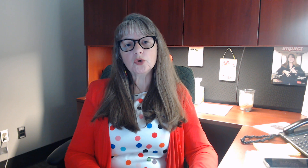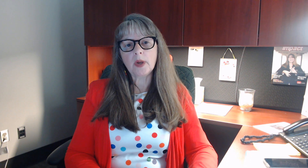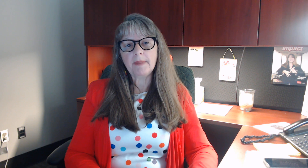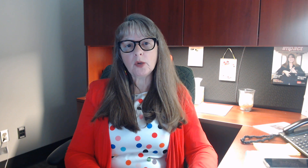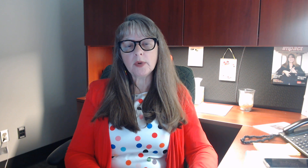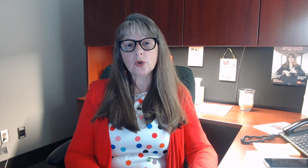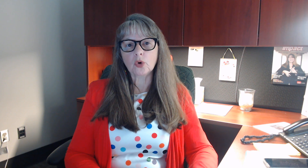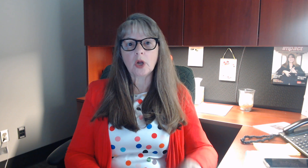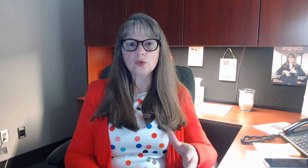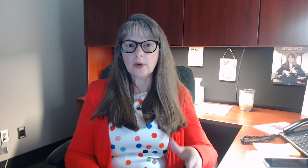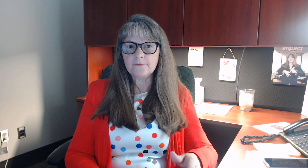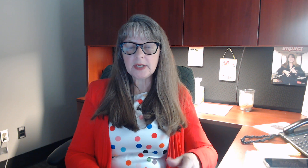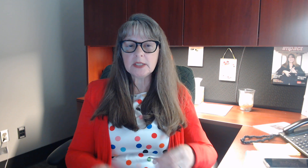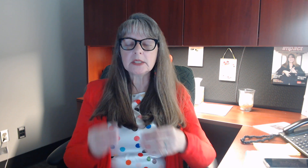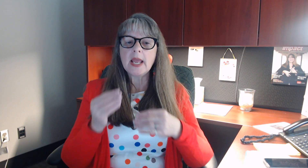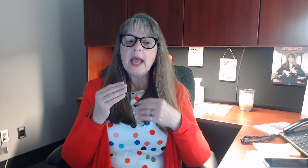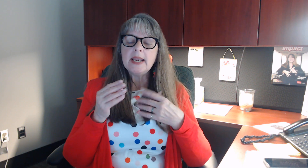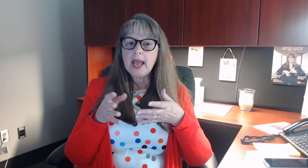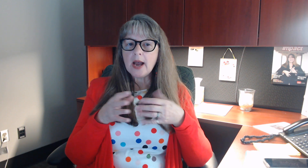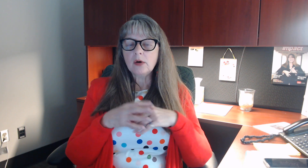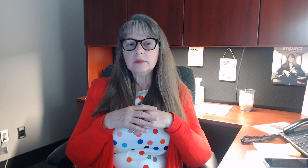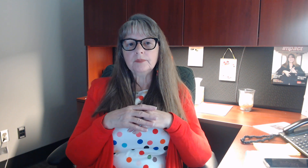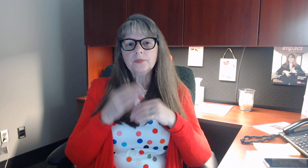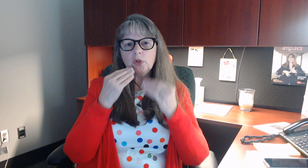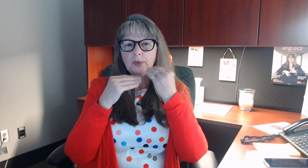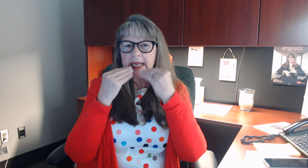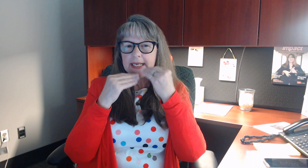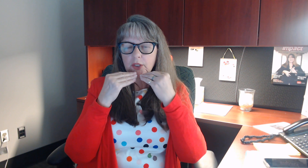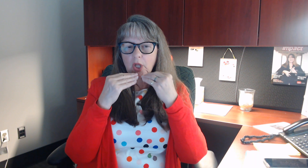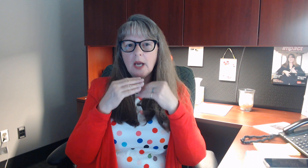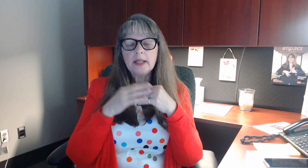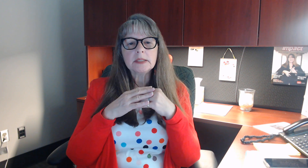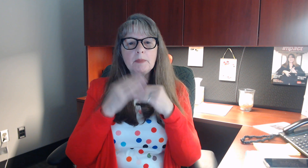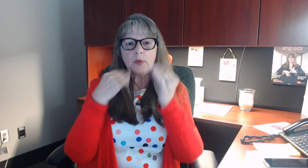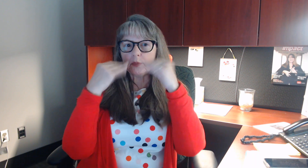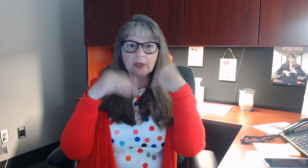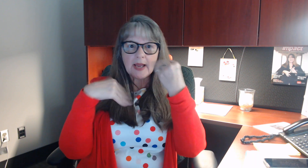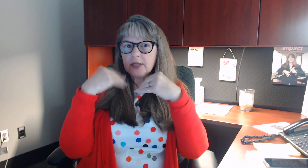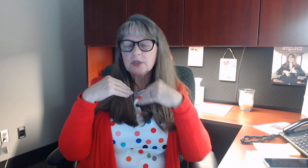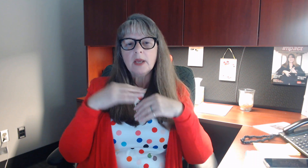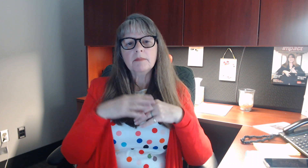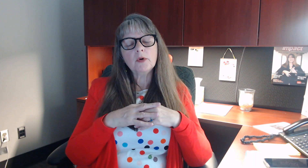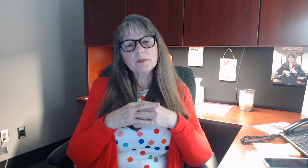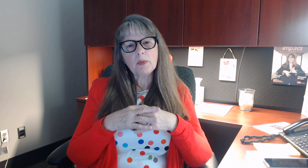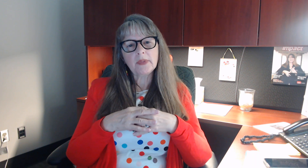a banquet or go to a feast. Now, you're eating a lot, and some people want to do it really fast, but most people, when they go